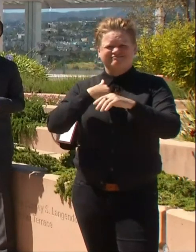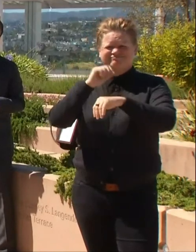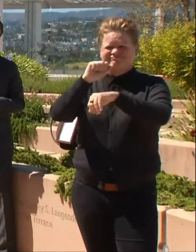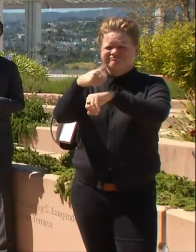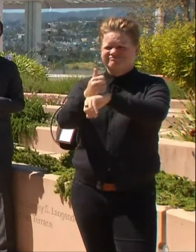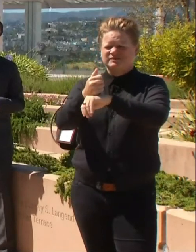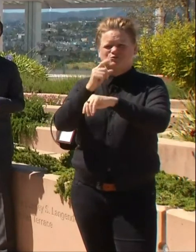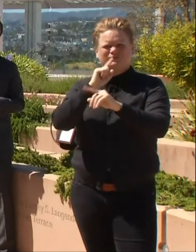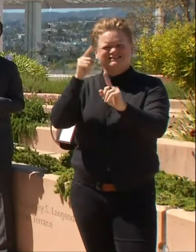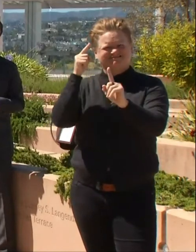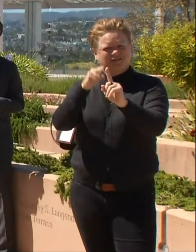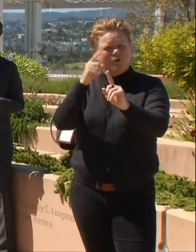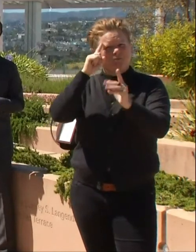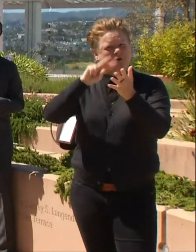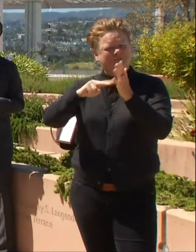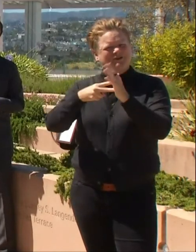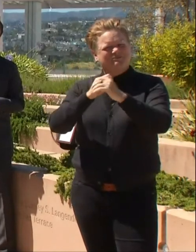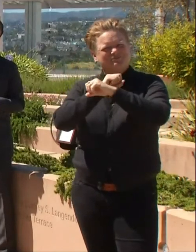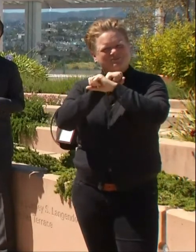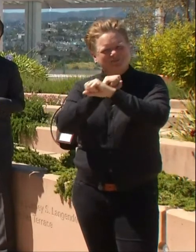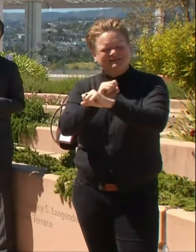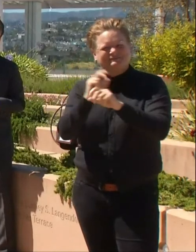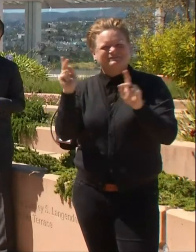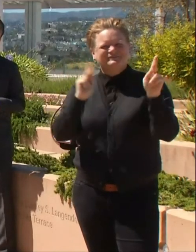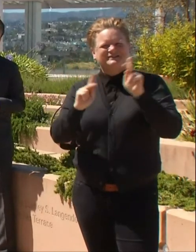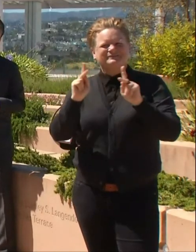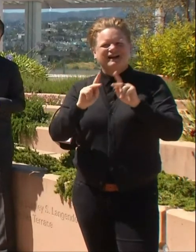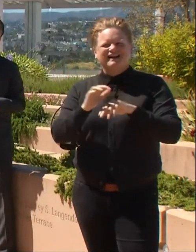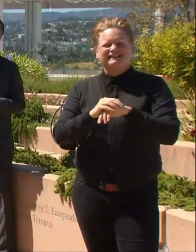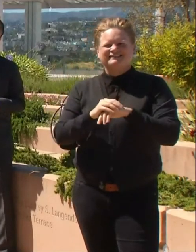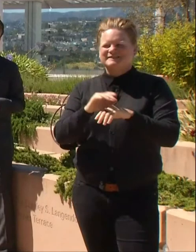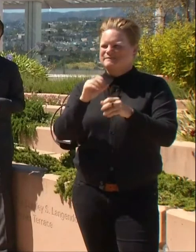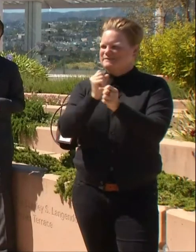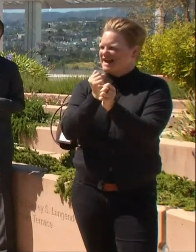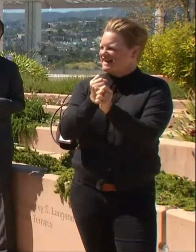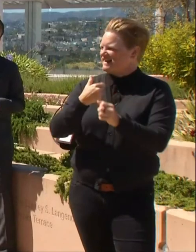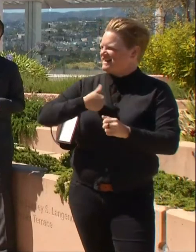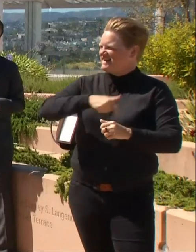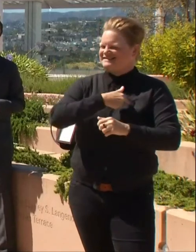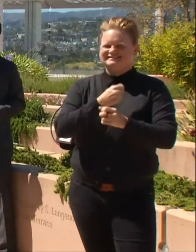is making us safer. We have one of the lowest